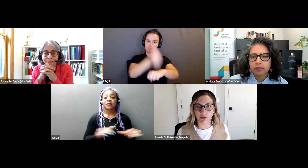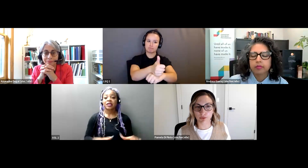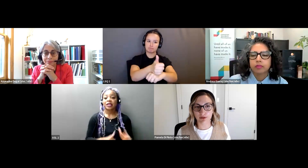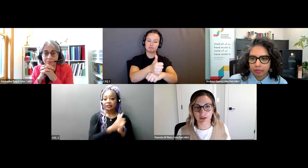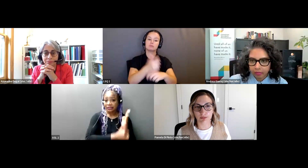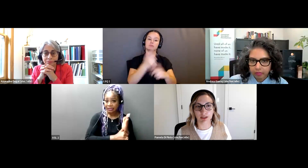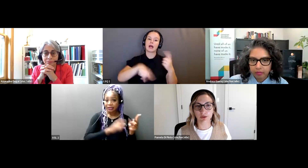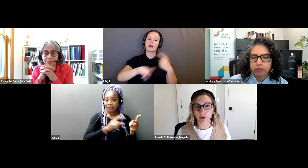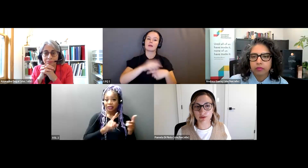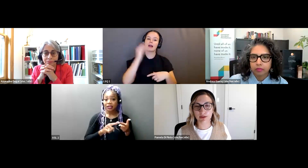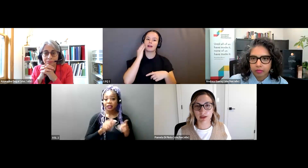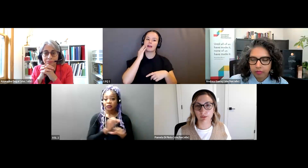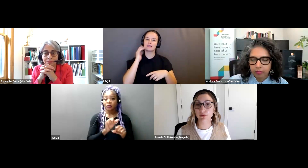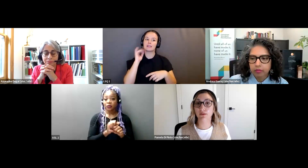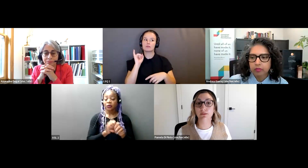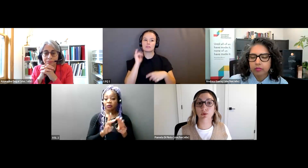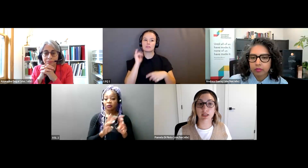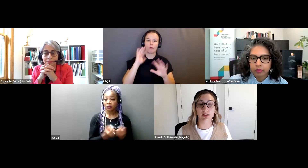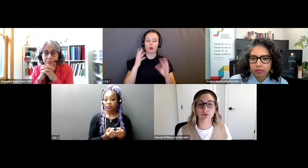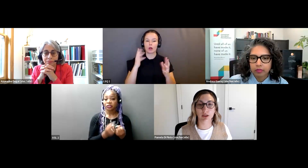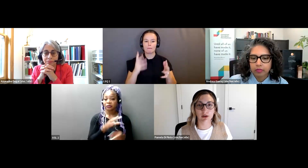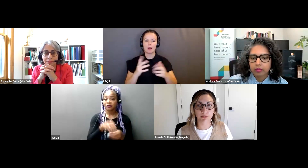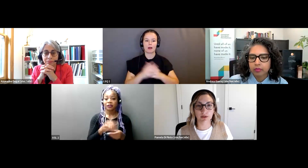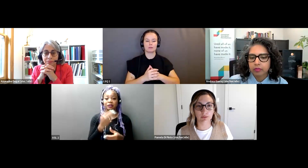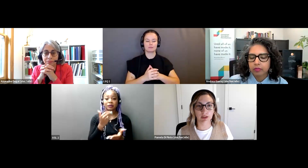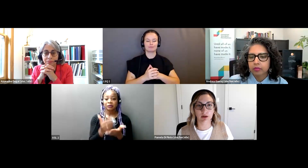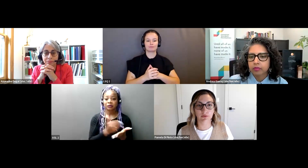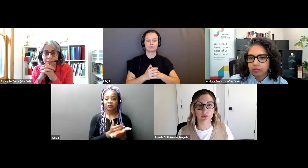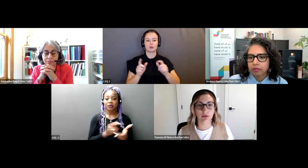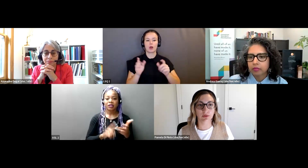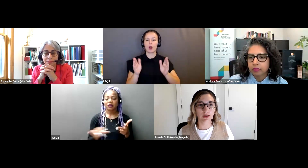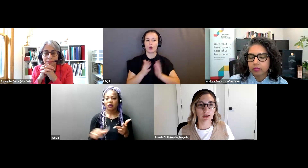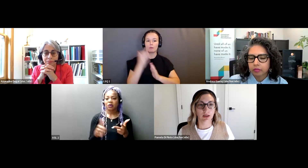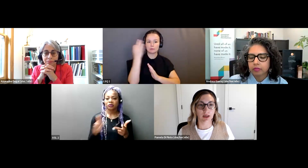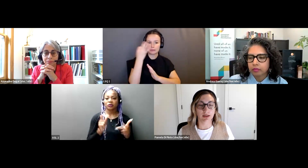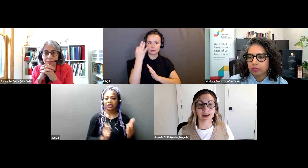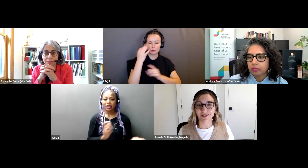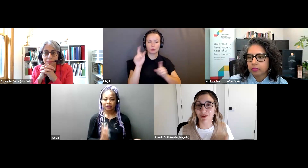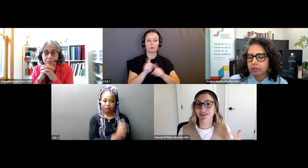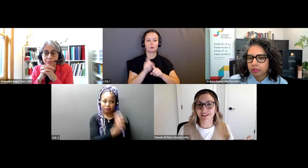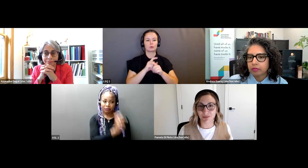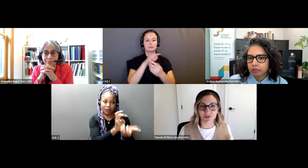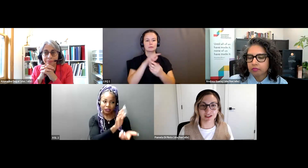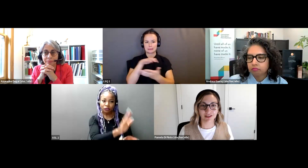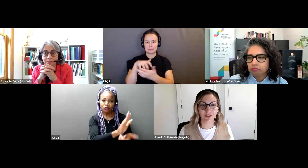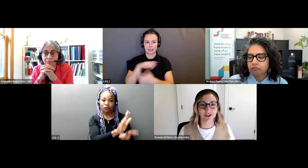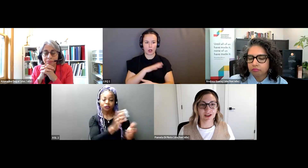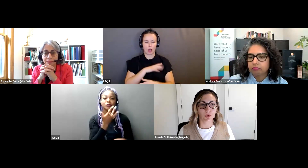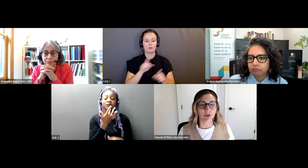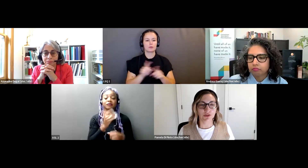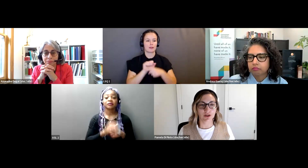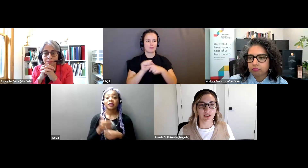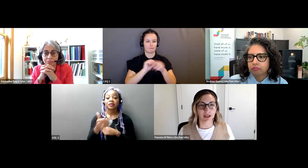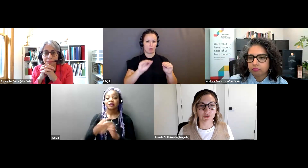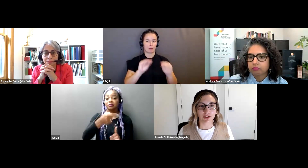workplace module in our mini course. And we also have some more tailored training options that we can offer too. Next month in particular,